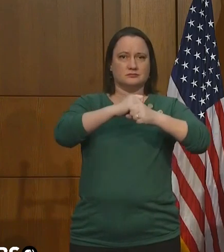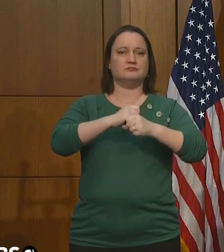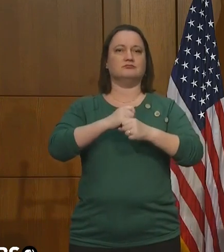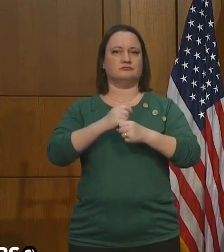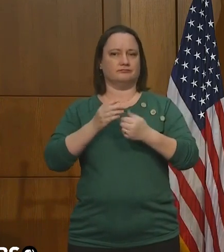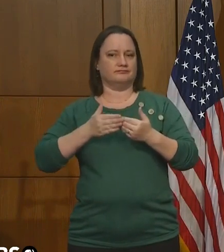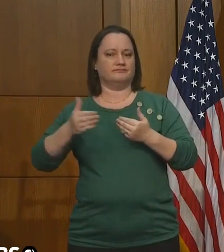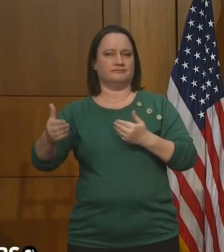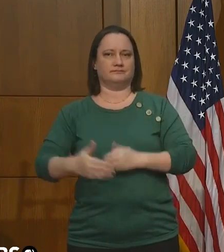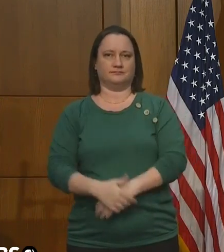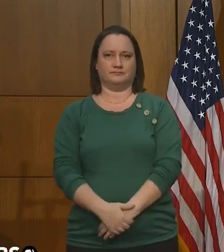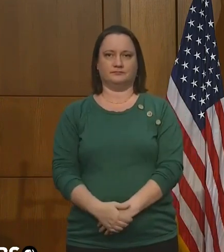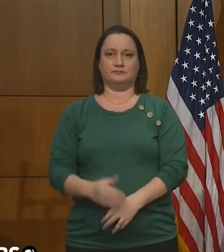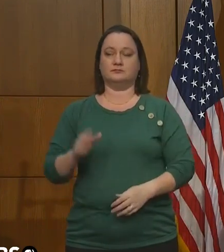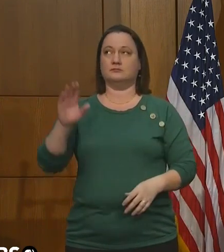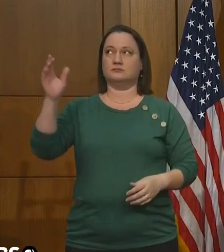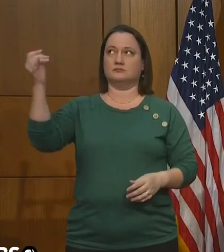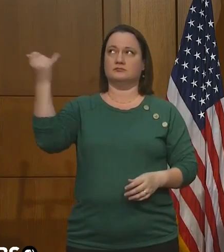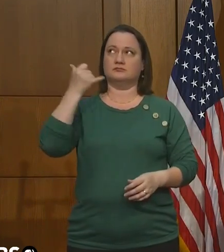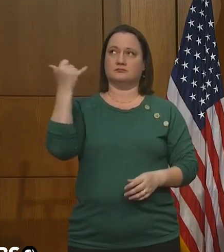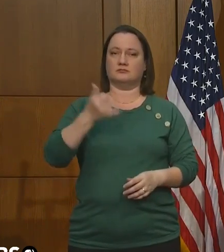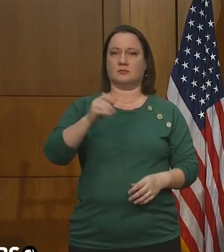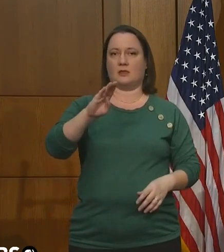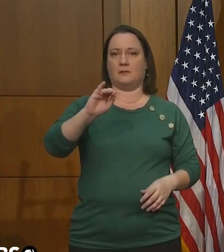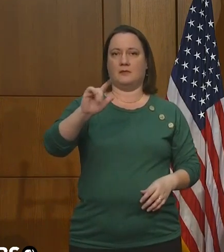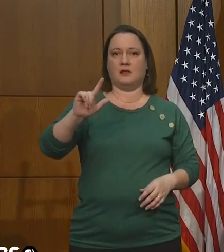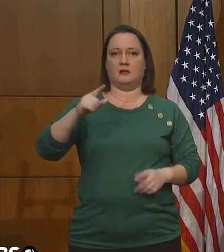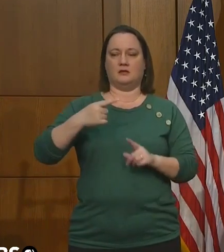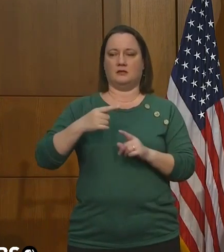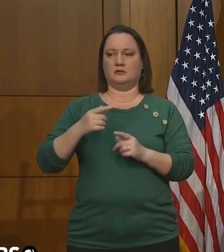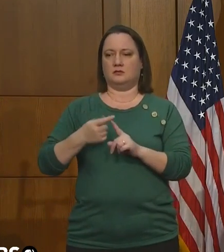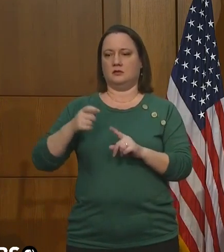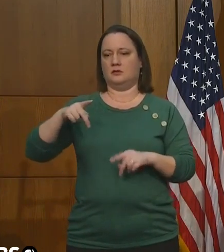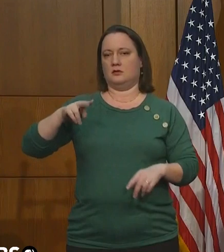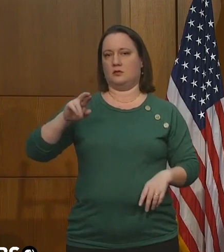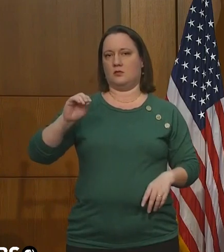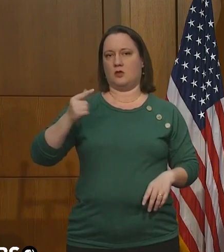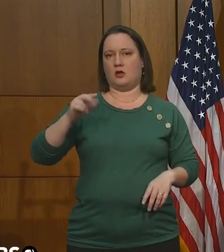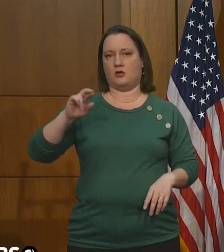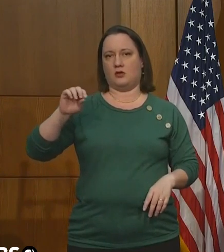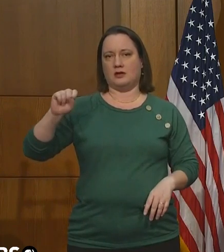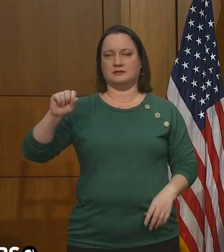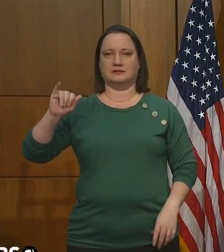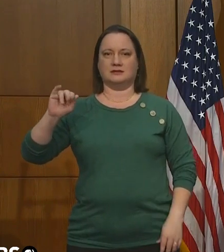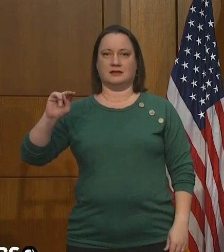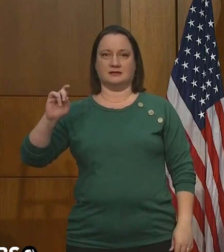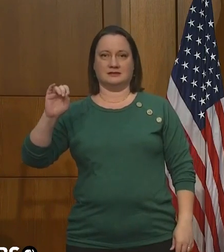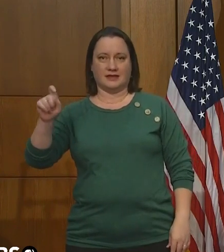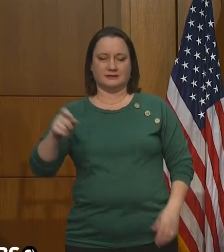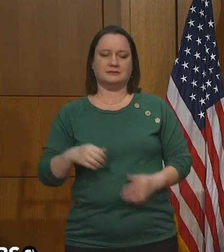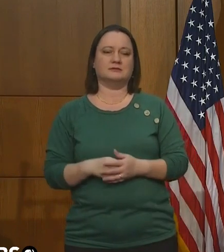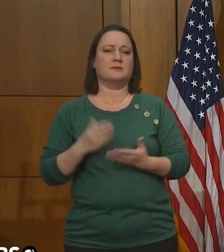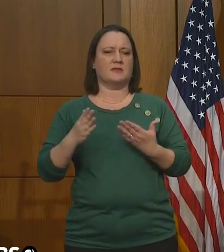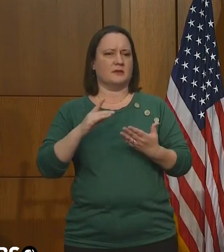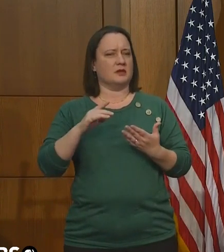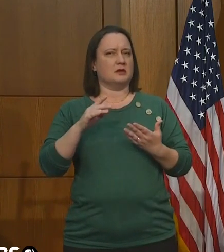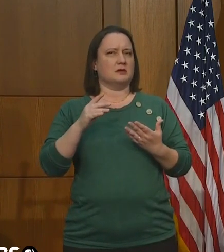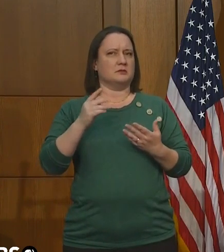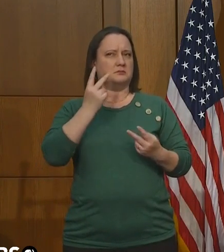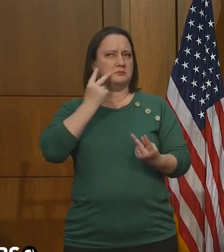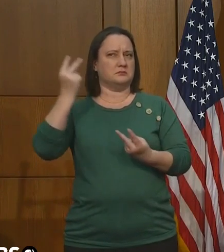Bill Atkinson with the Progress Index. Thank you. Governor, perhaps this question can be answered in hindsight. But